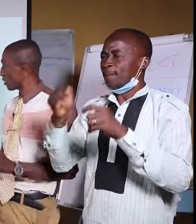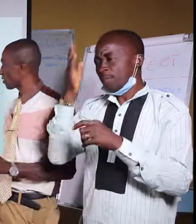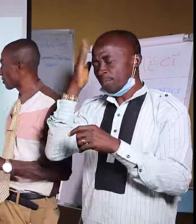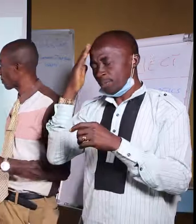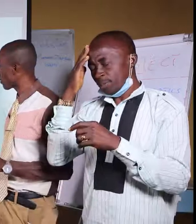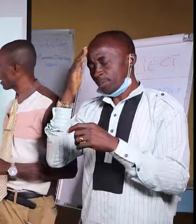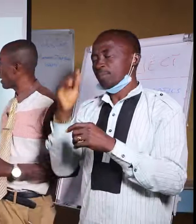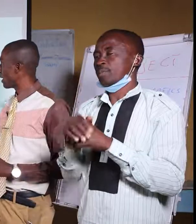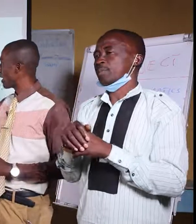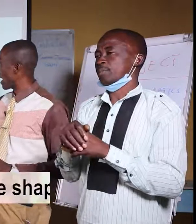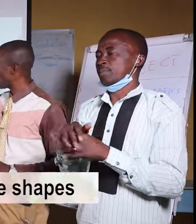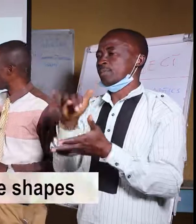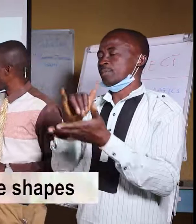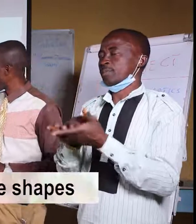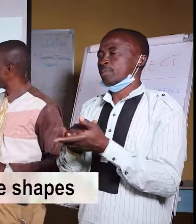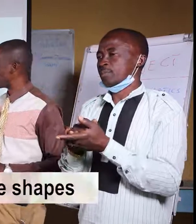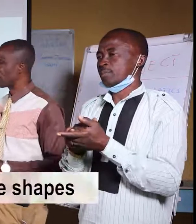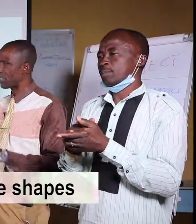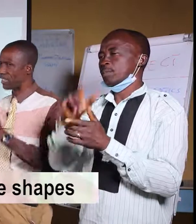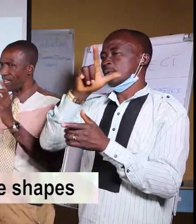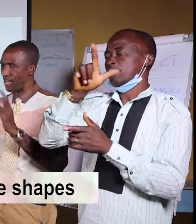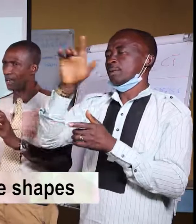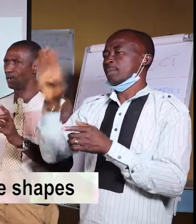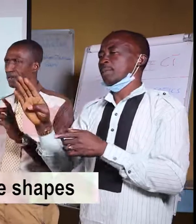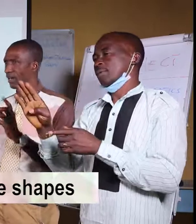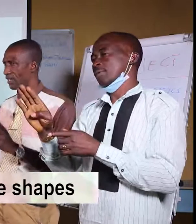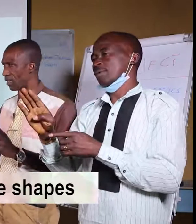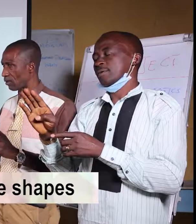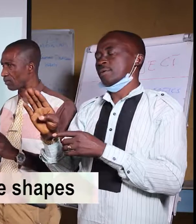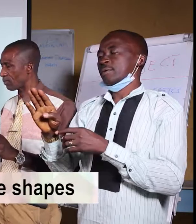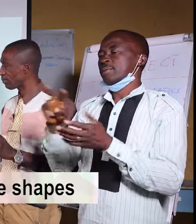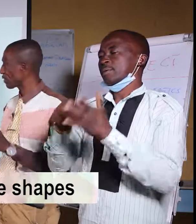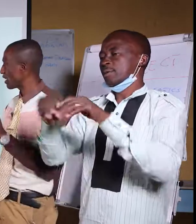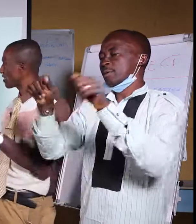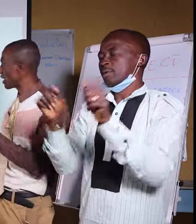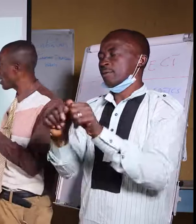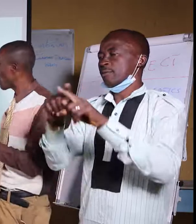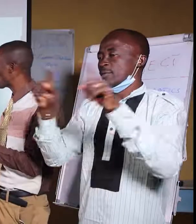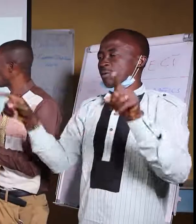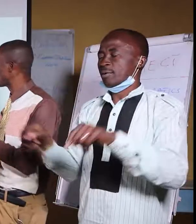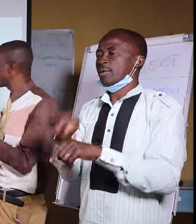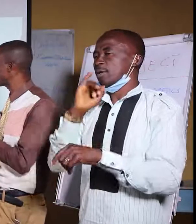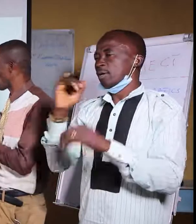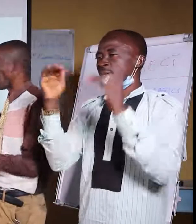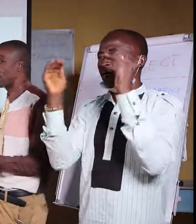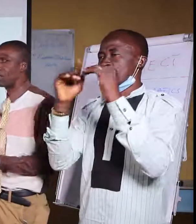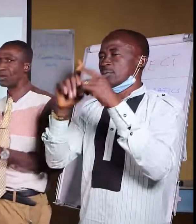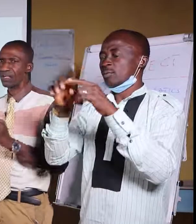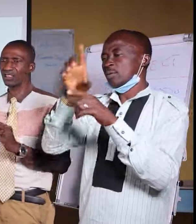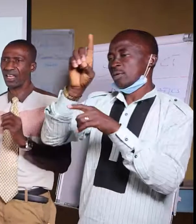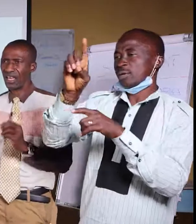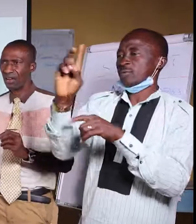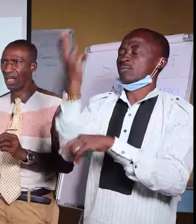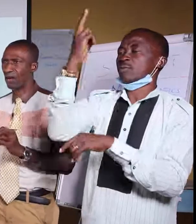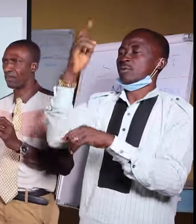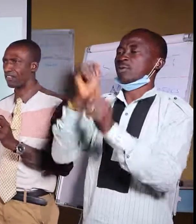my students, that LB, which is the area of the rectangle, is equal to d square, which